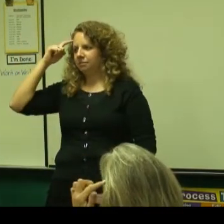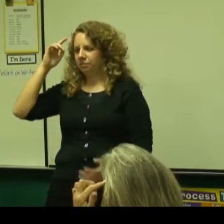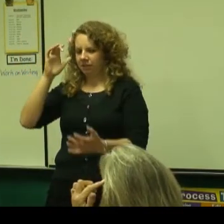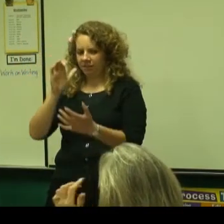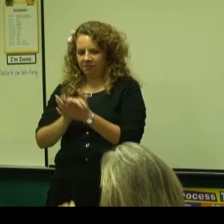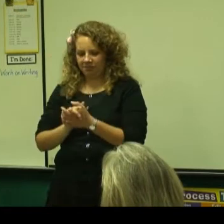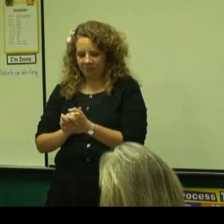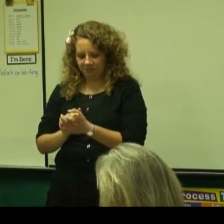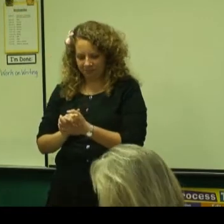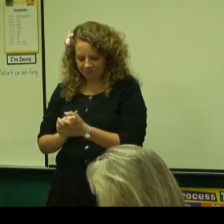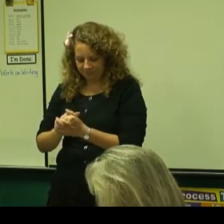Believe.